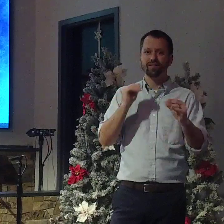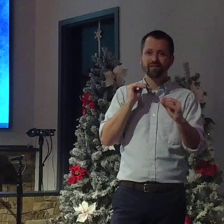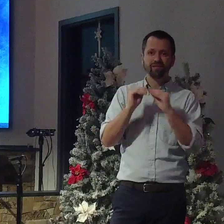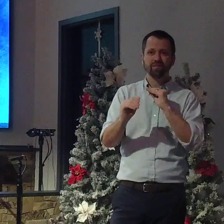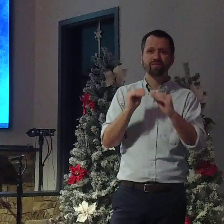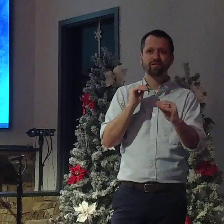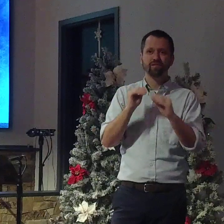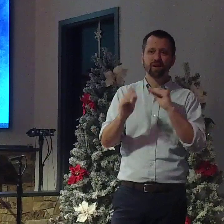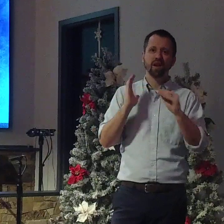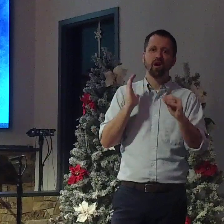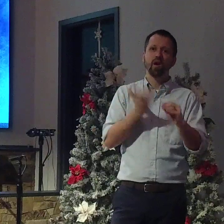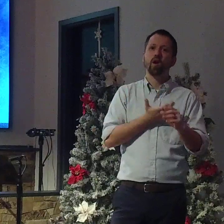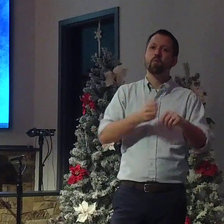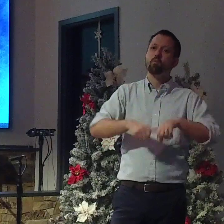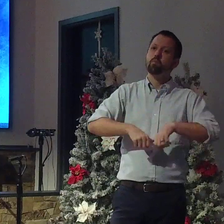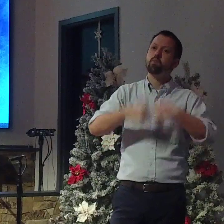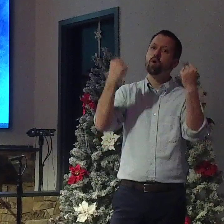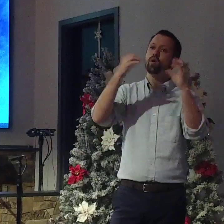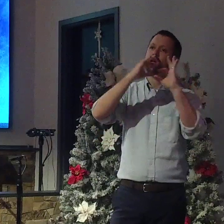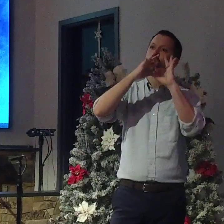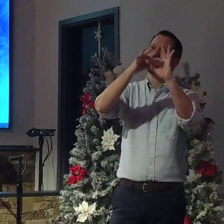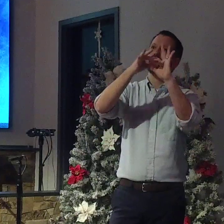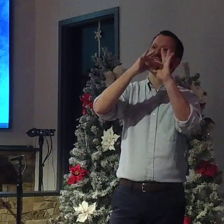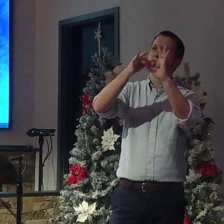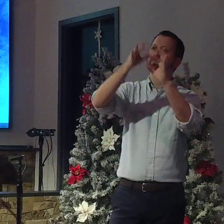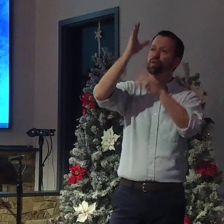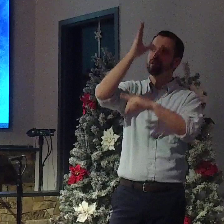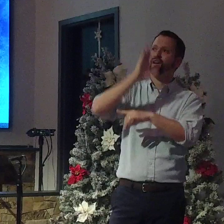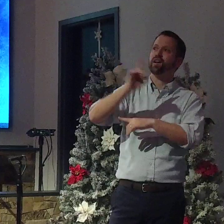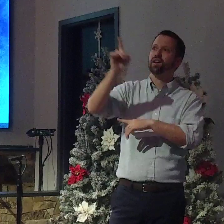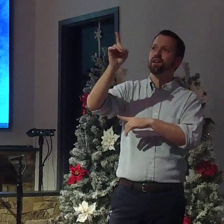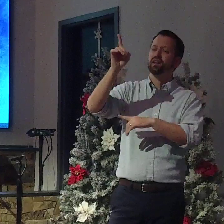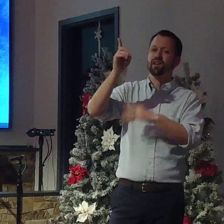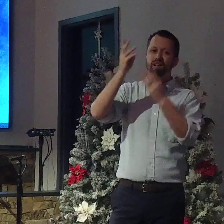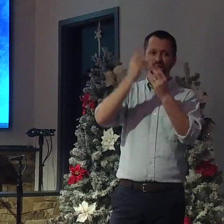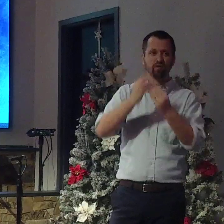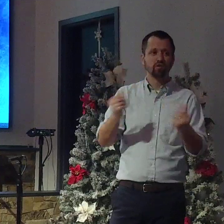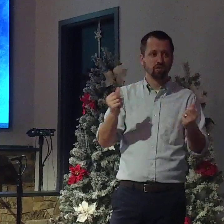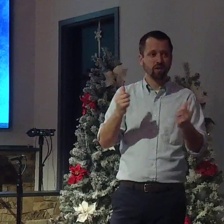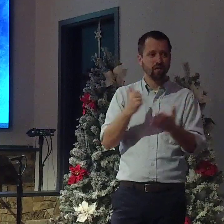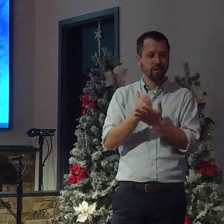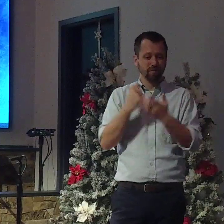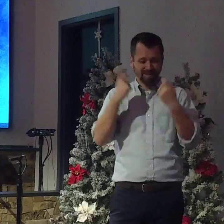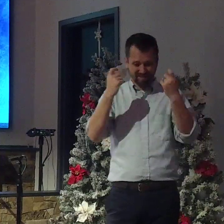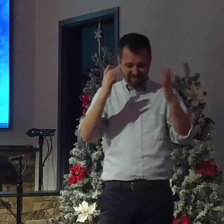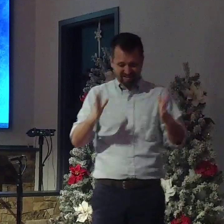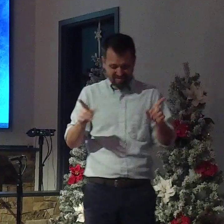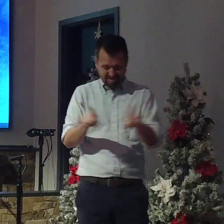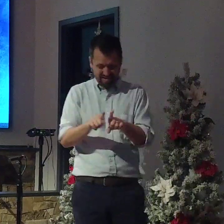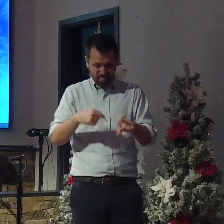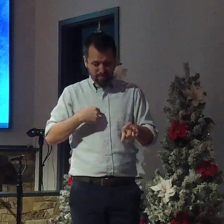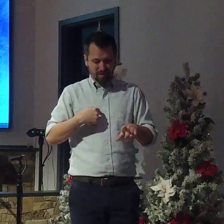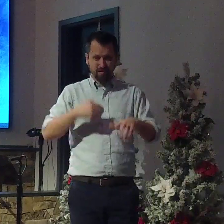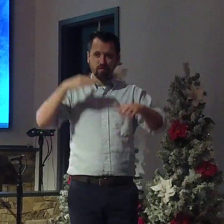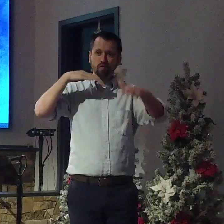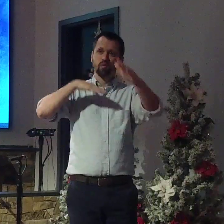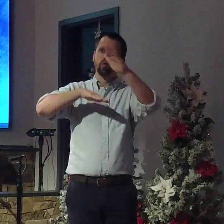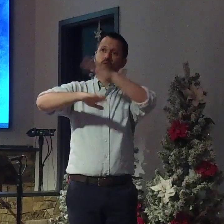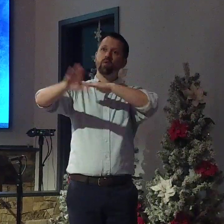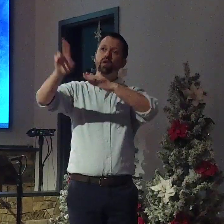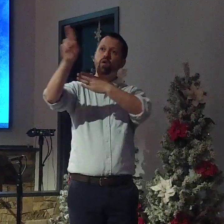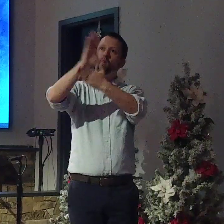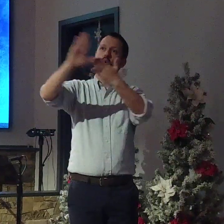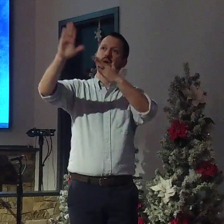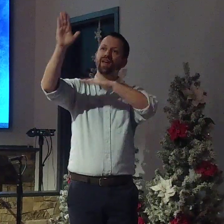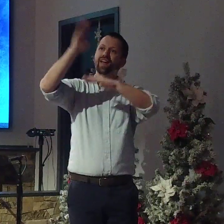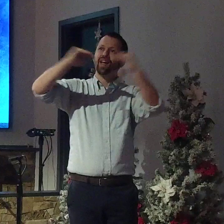"For there is none righteous, no, not one." 1 John chapter 1, verse 8 says these